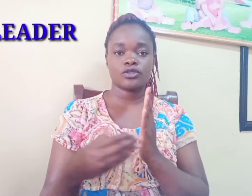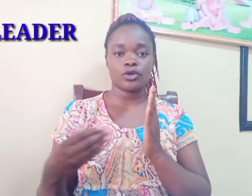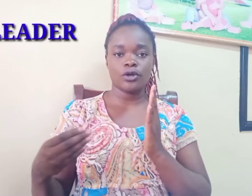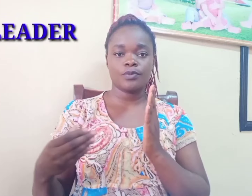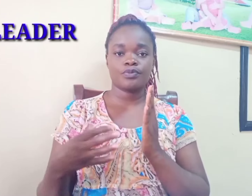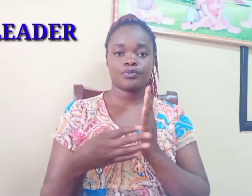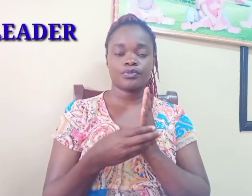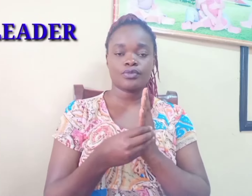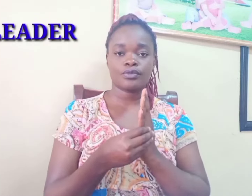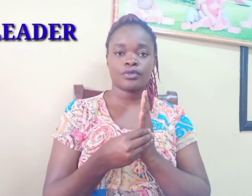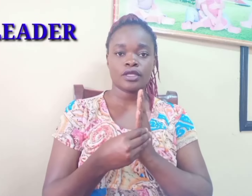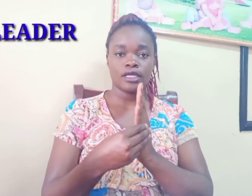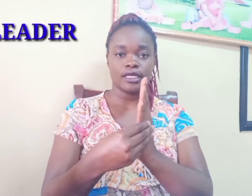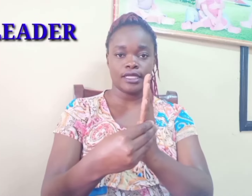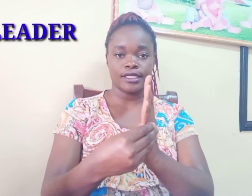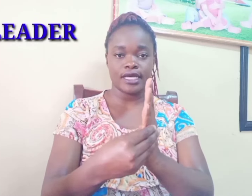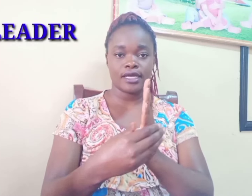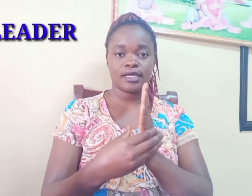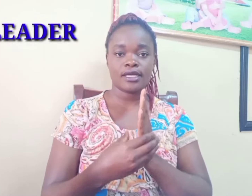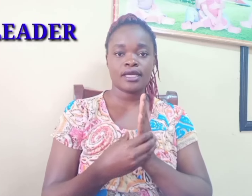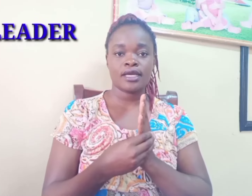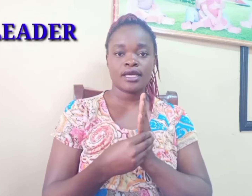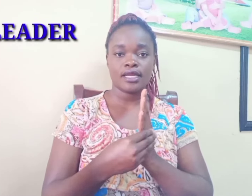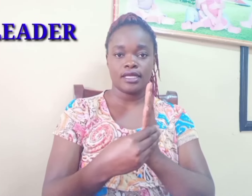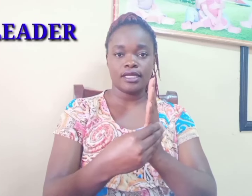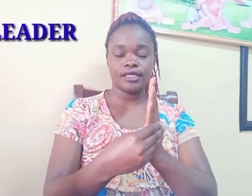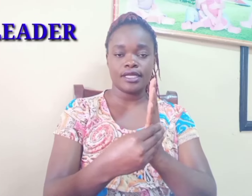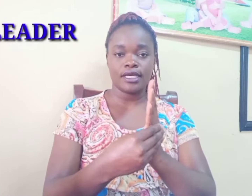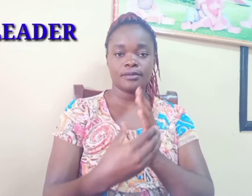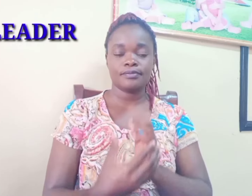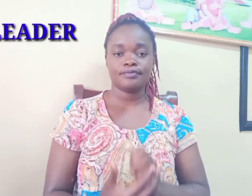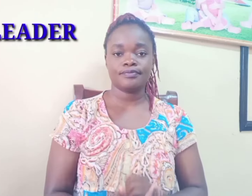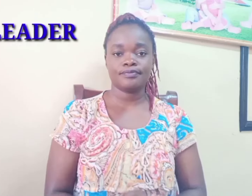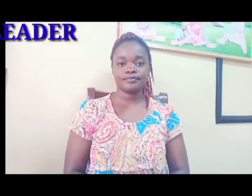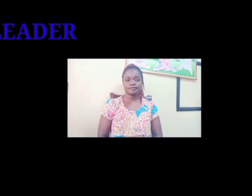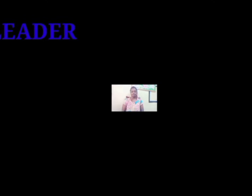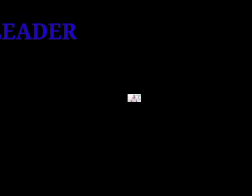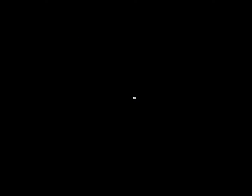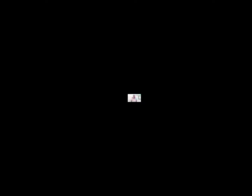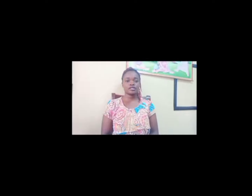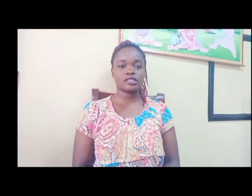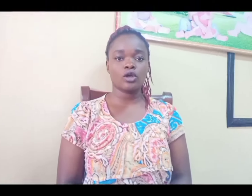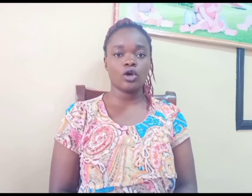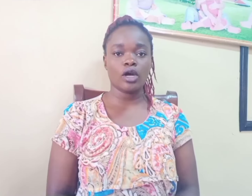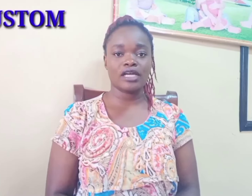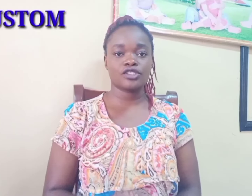So, leader. Leader. Use all hand